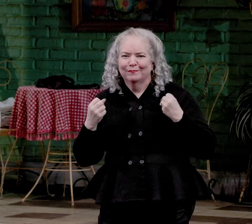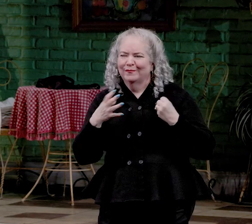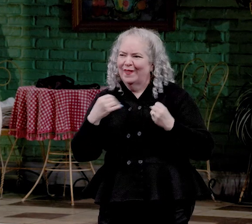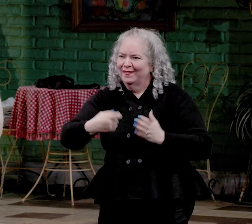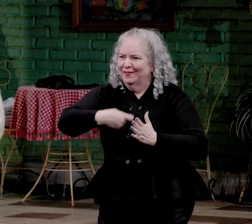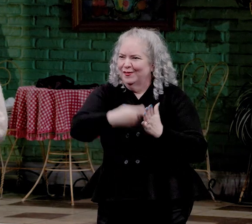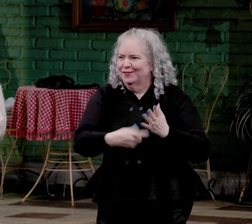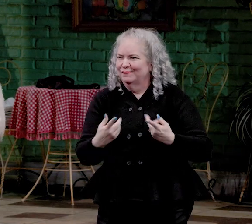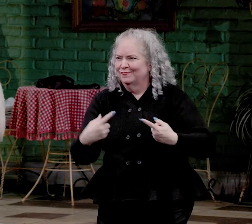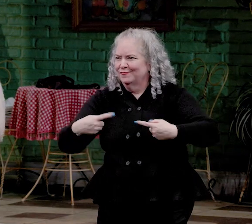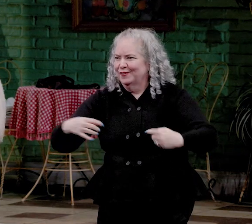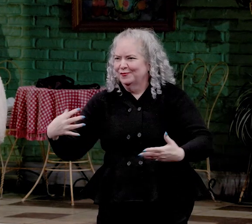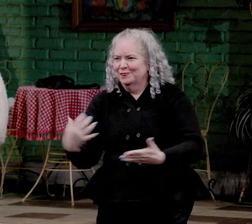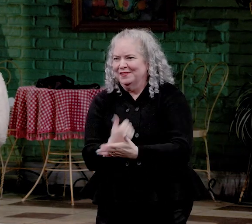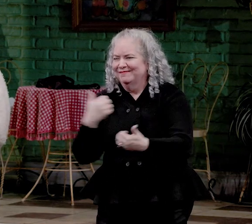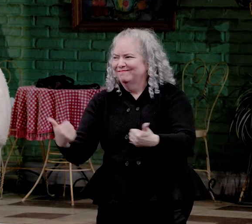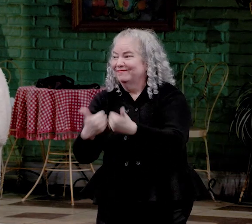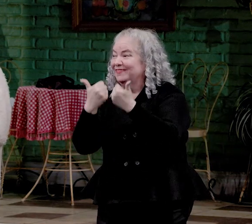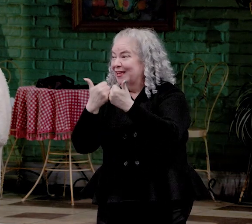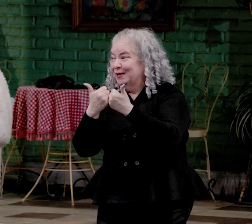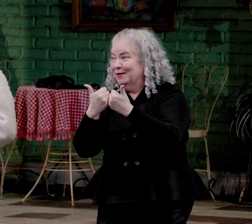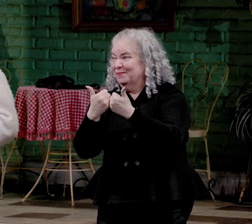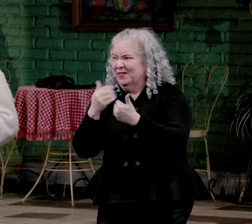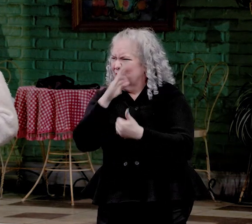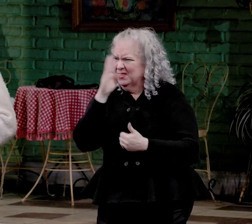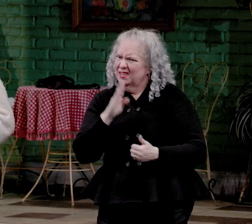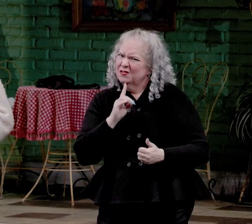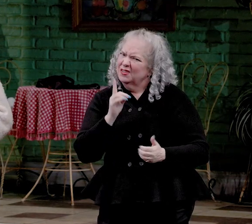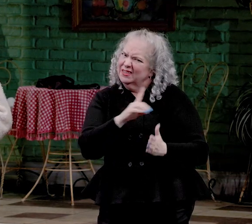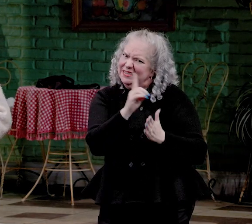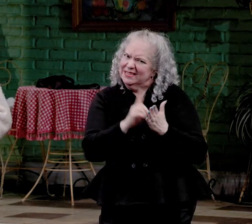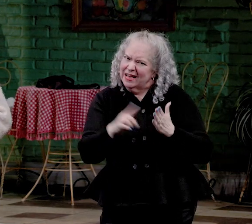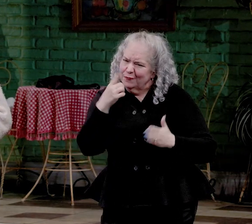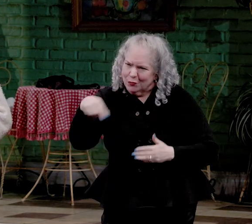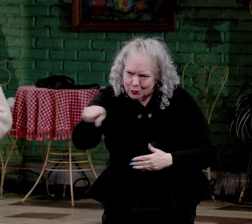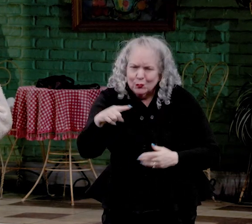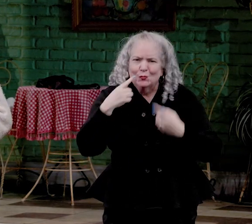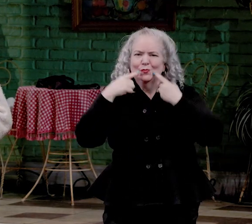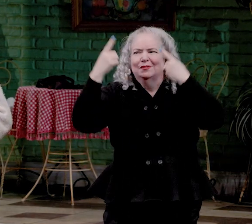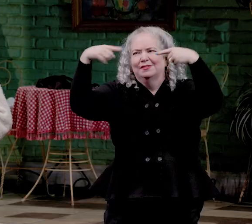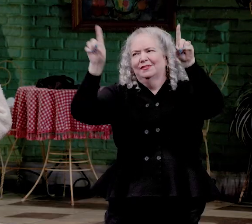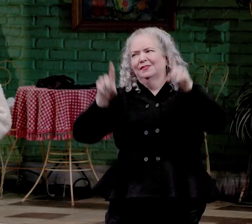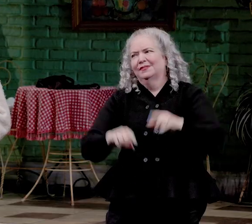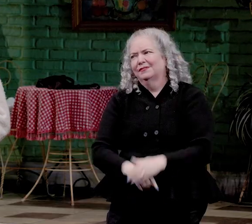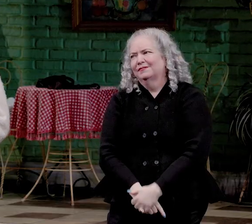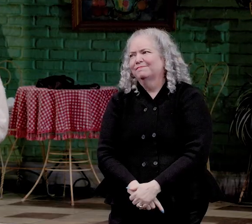and the cost of trying to win the game that was never designed for you to succeed.